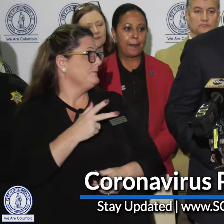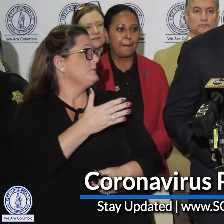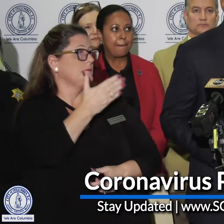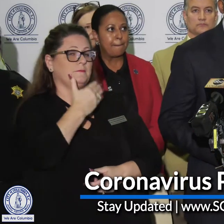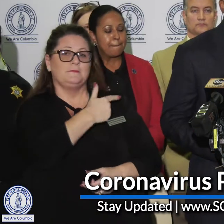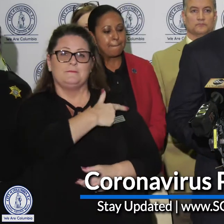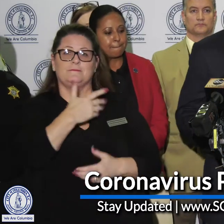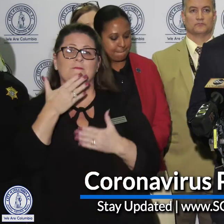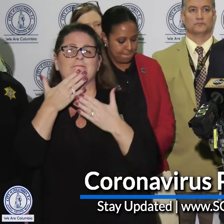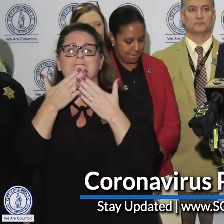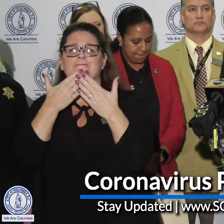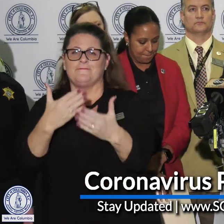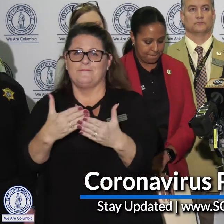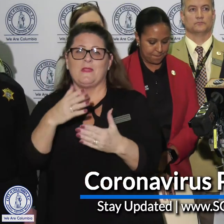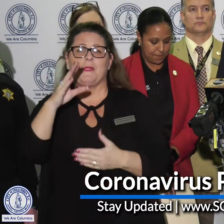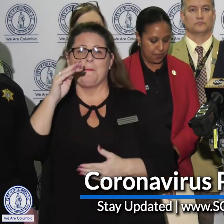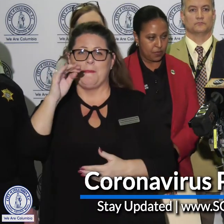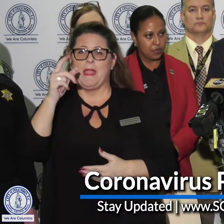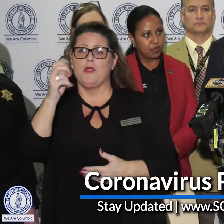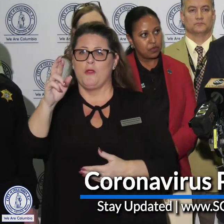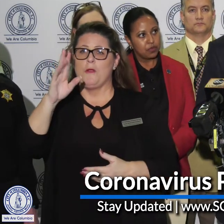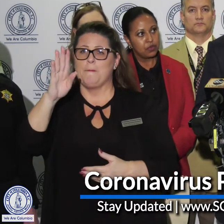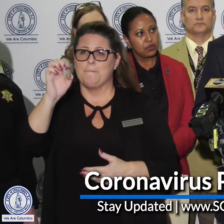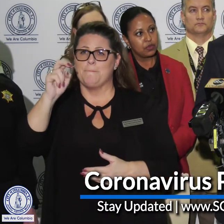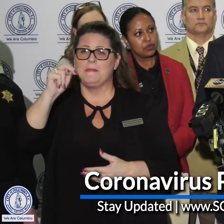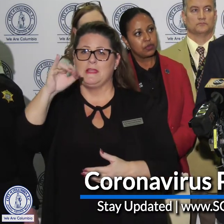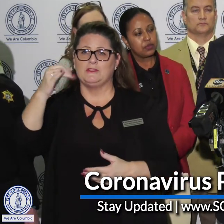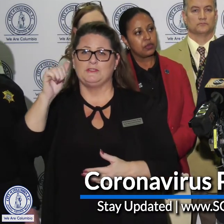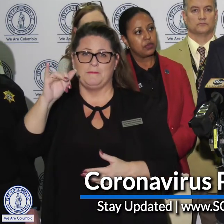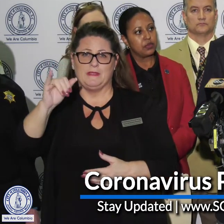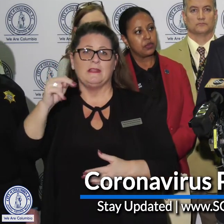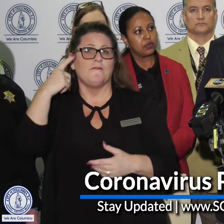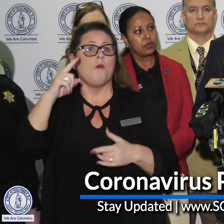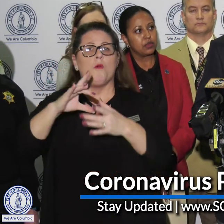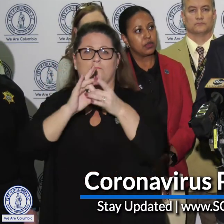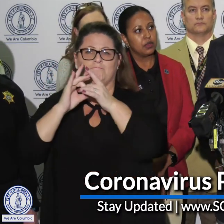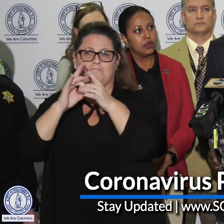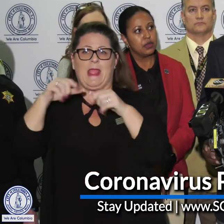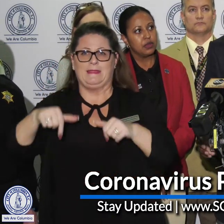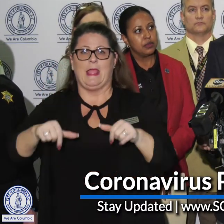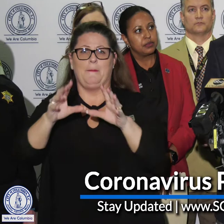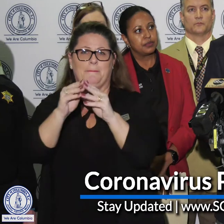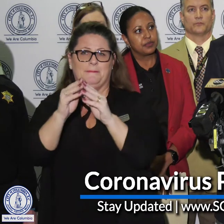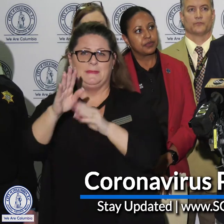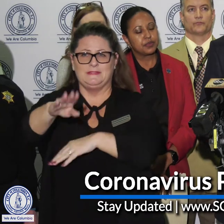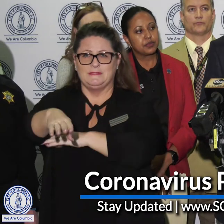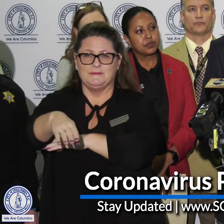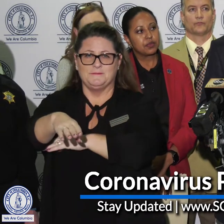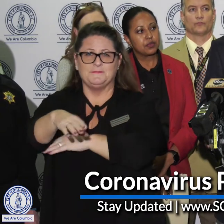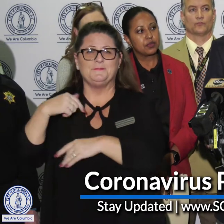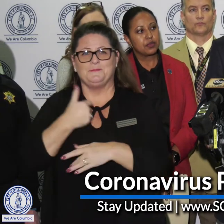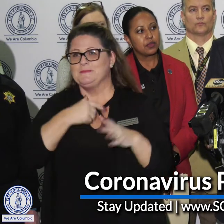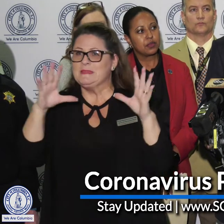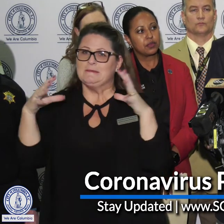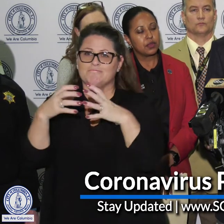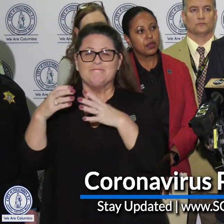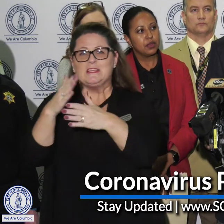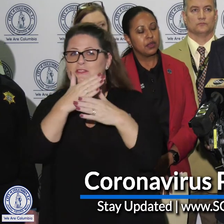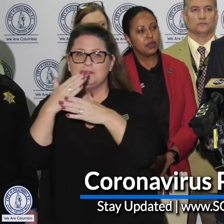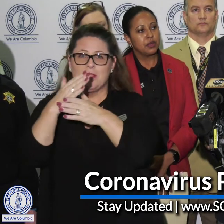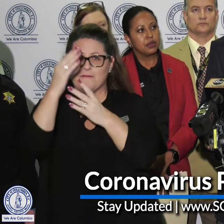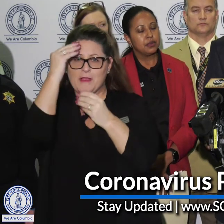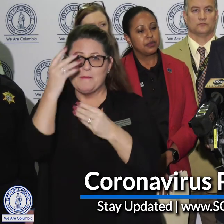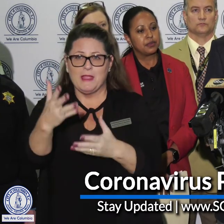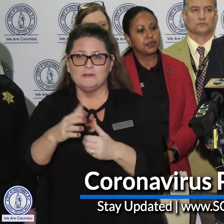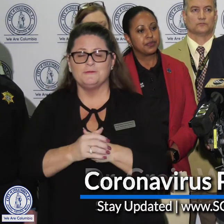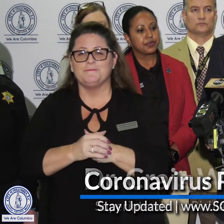okay. Again, I want to thank Mayor Benjamin for coordinating this meeting and having us all come together and share information. As